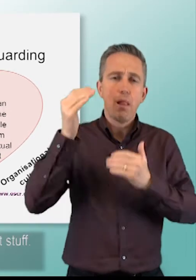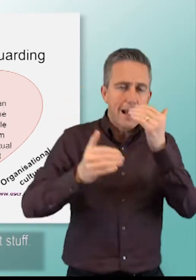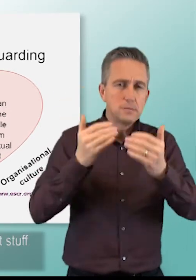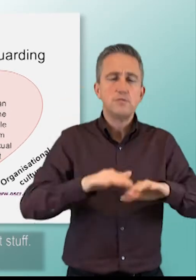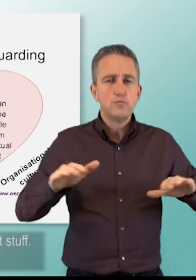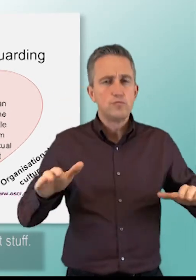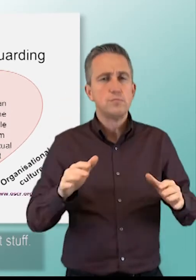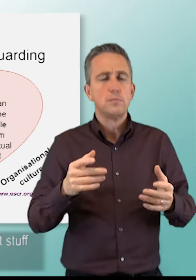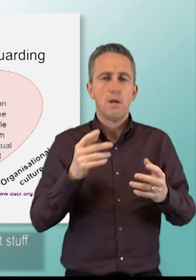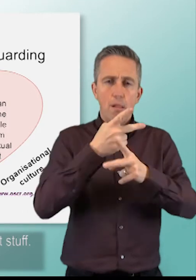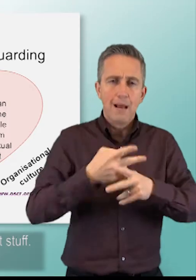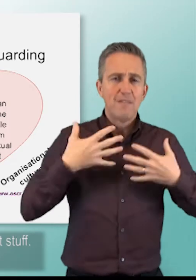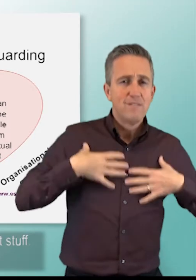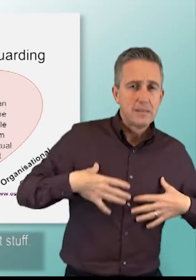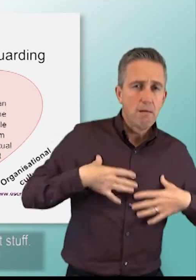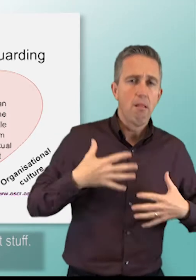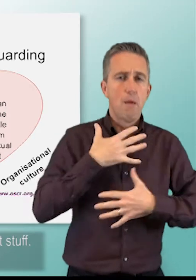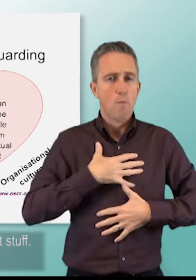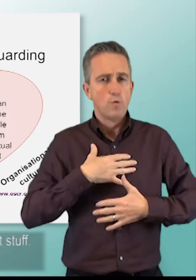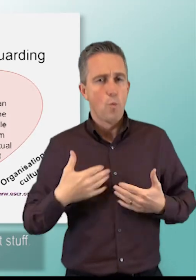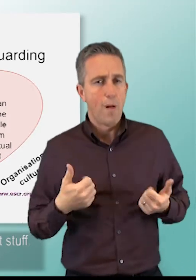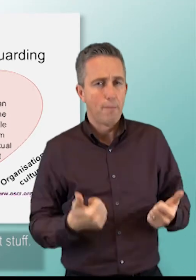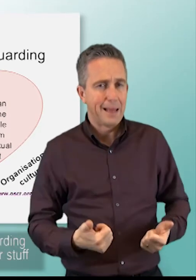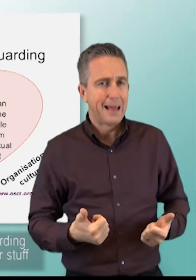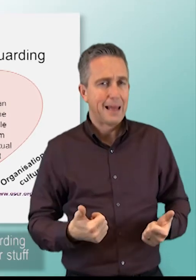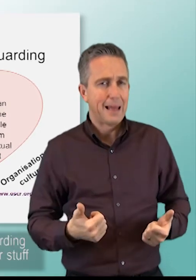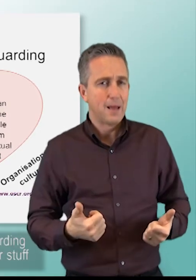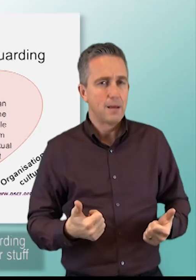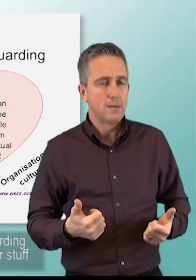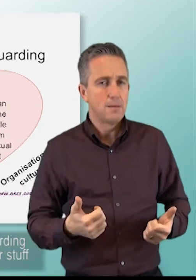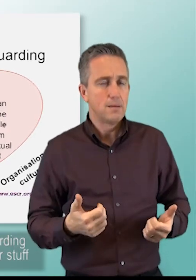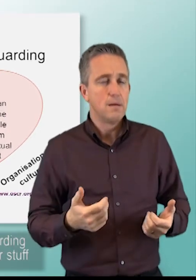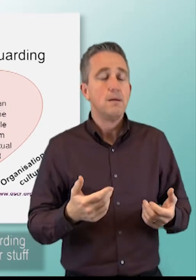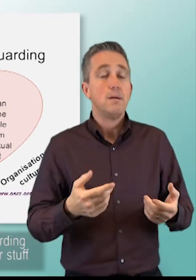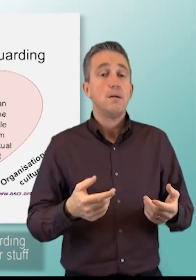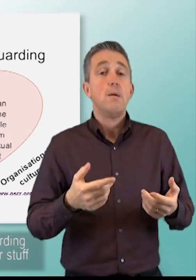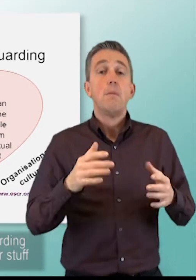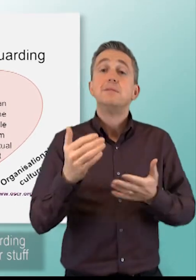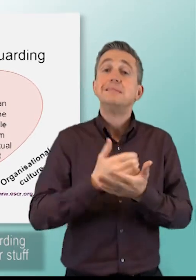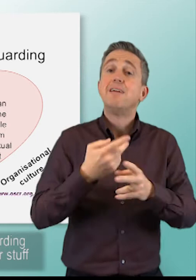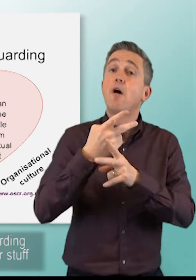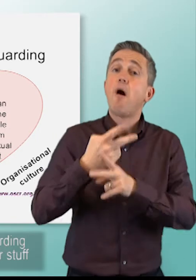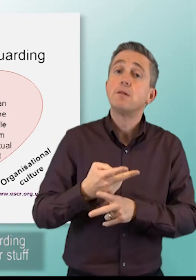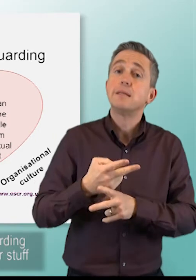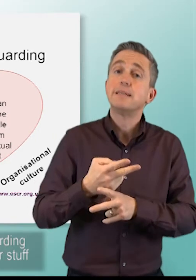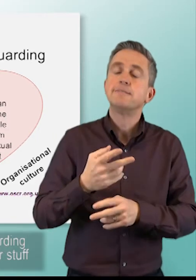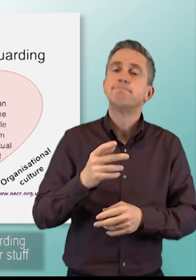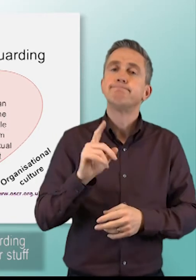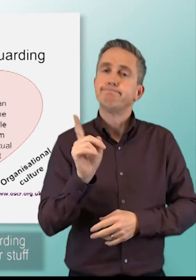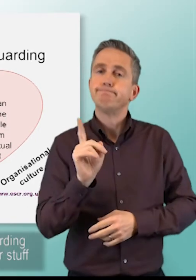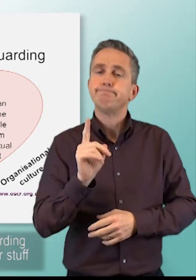and all that stuff. That is the very heart. That is safeguarding. However, as we all know, if you want to get safeguarding right